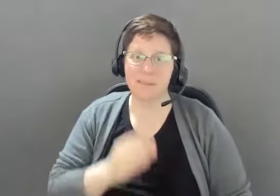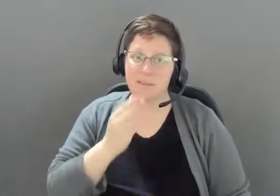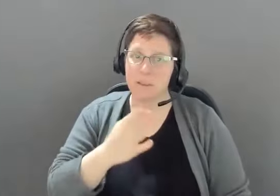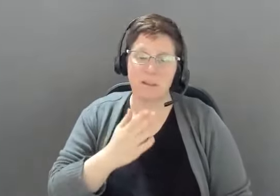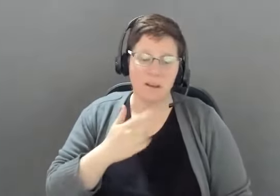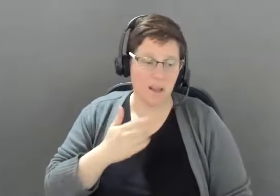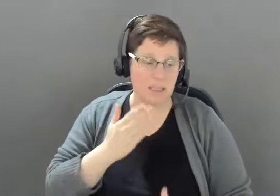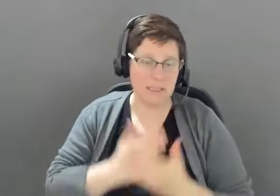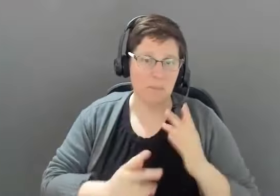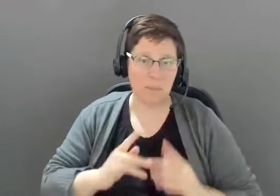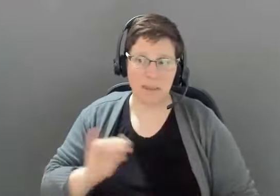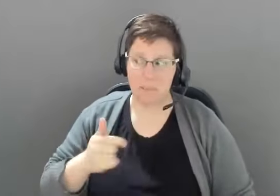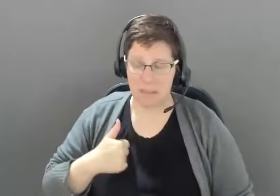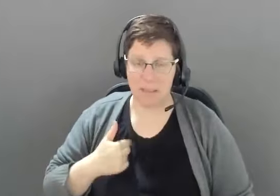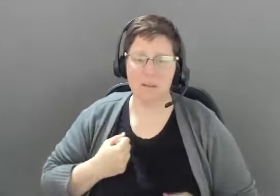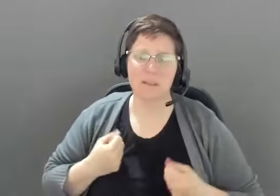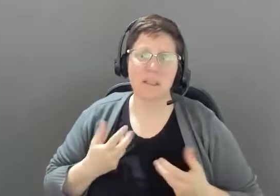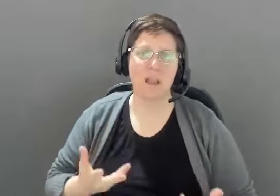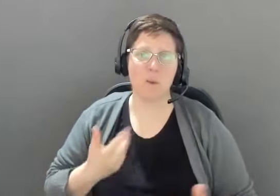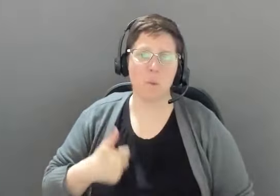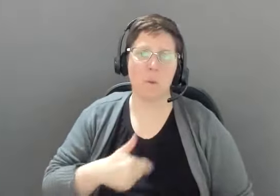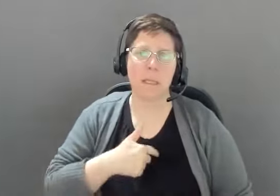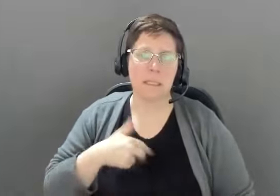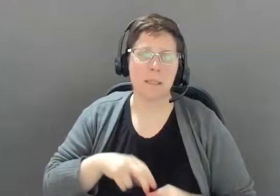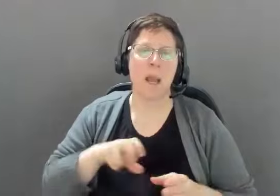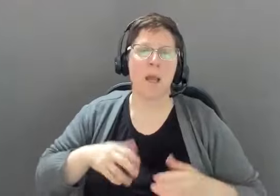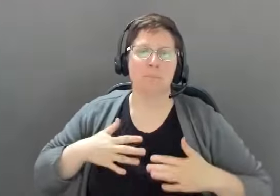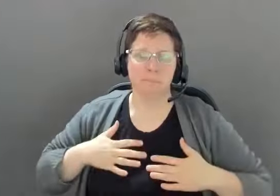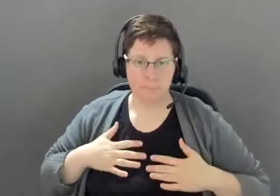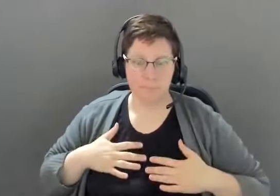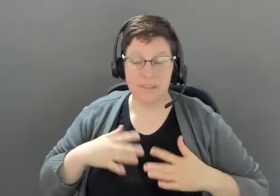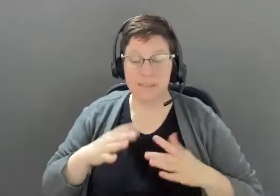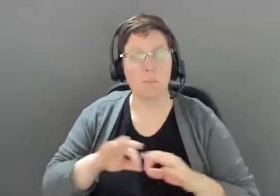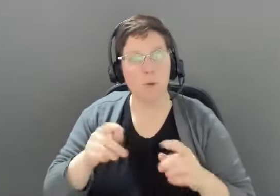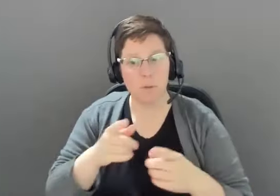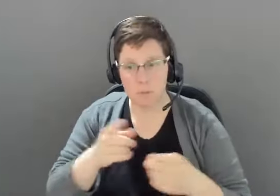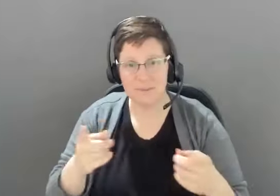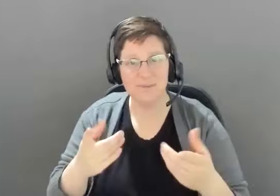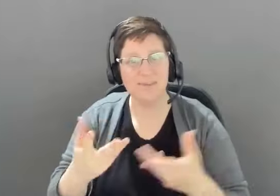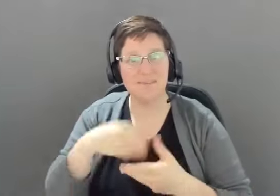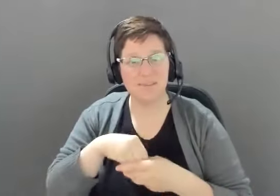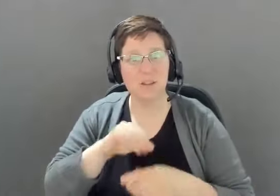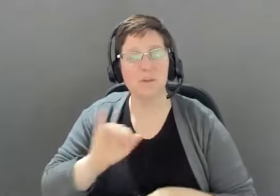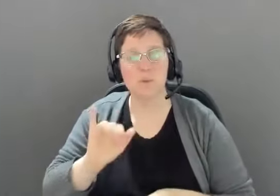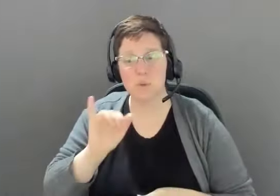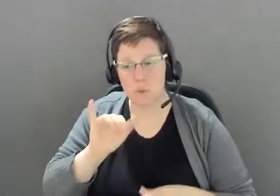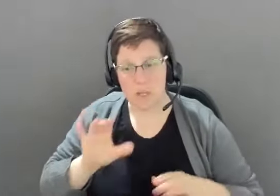need to rest. So it's essential for others to join in advocating for the rights of all victims and survivors within the legal